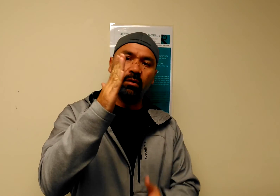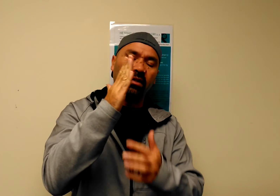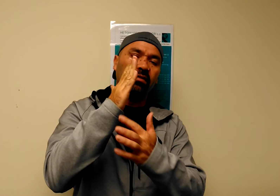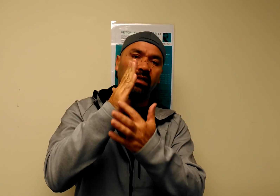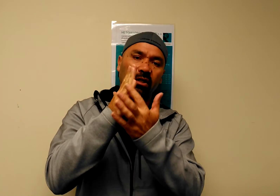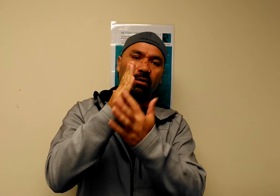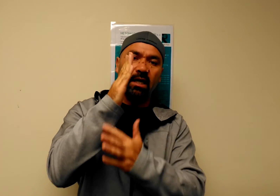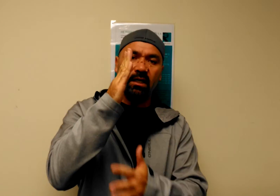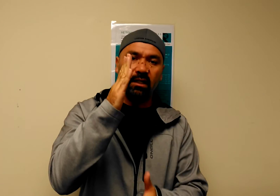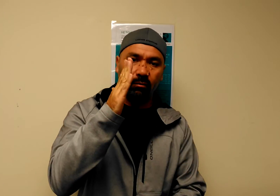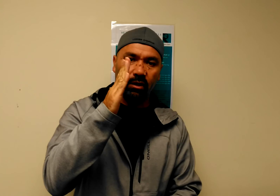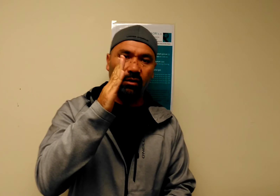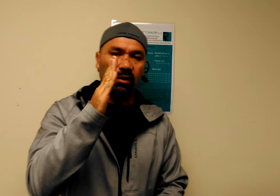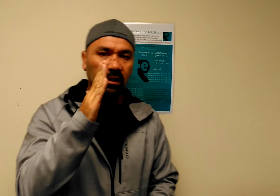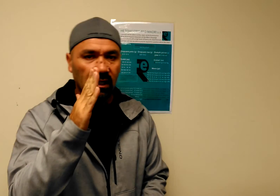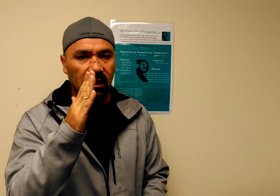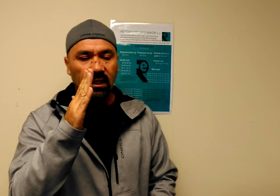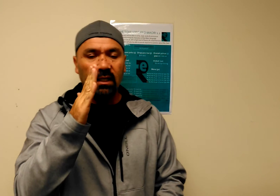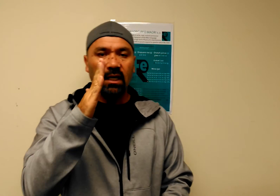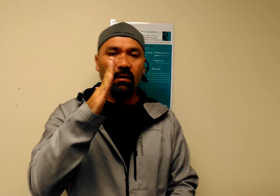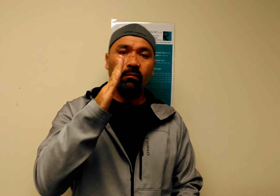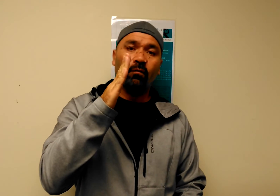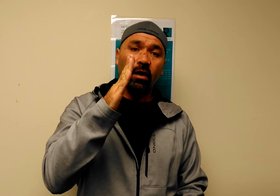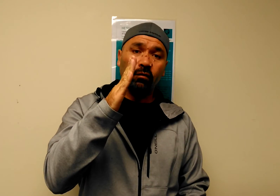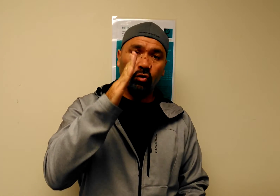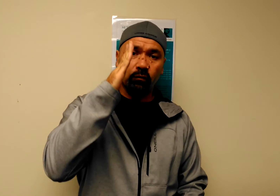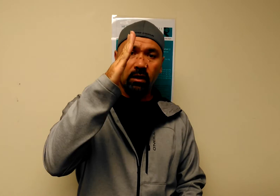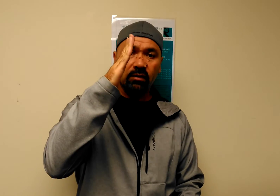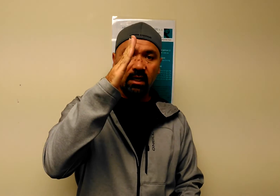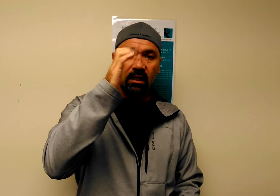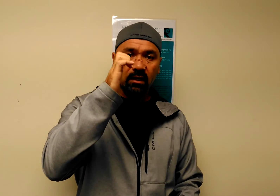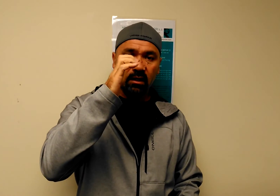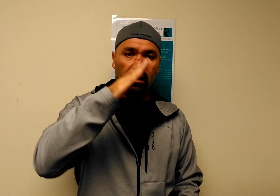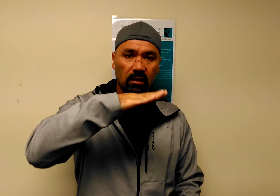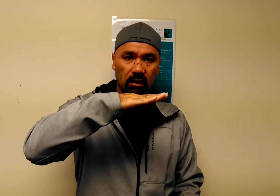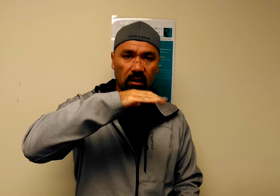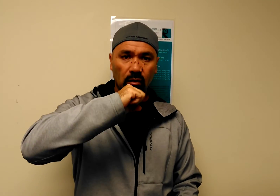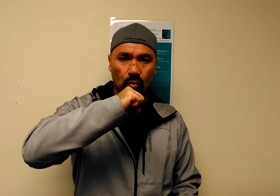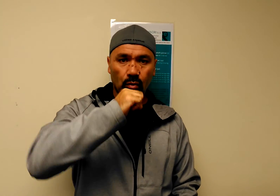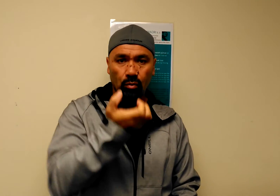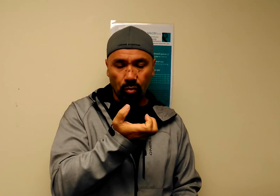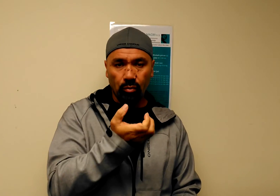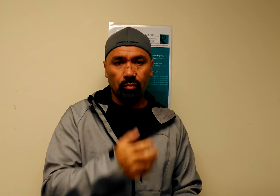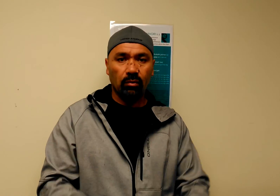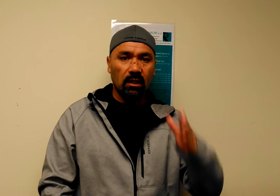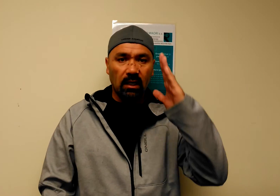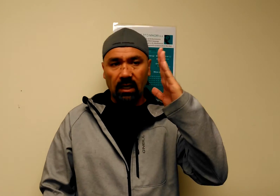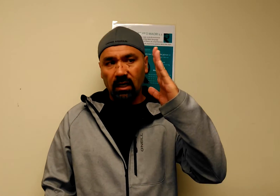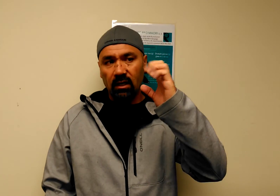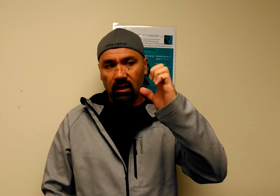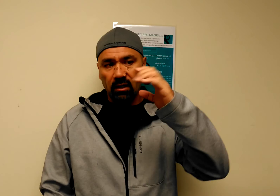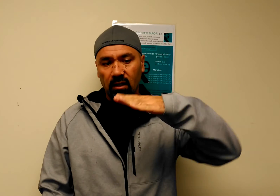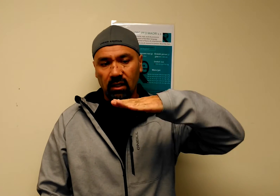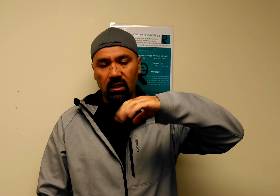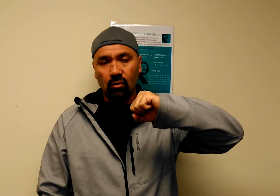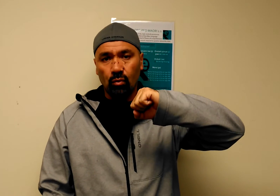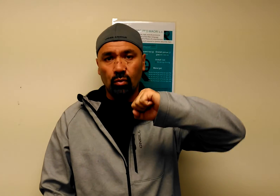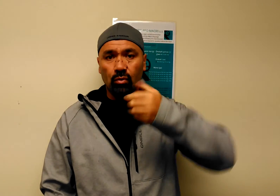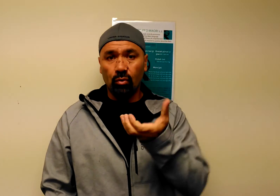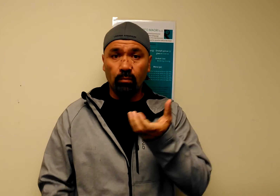this Te Reo āringa that we're using. 5 short vowels, a, e, I, o, u, a, e, I, o, u.